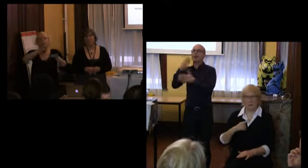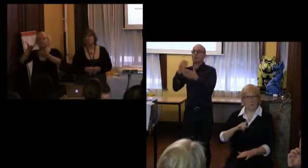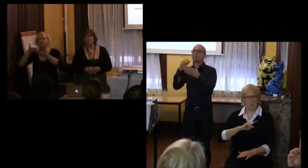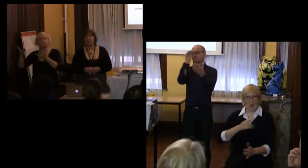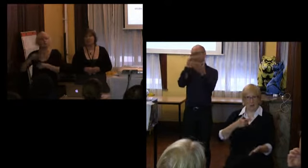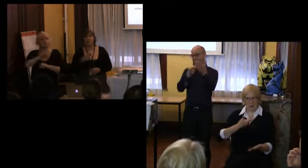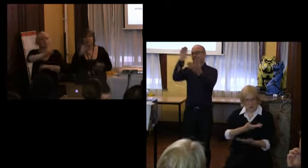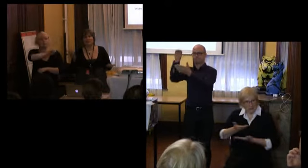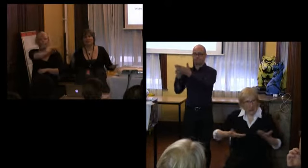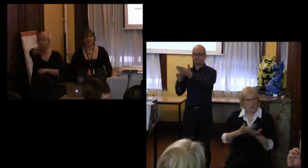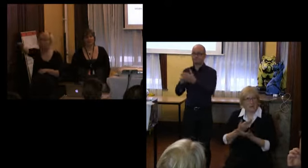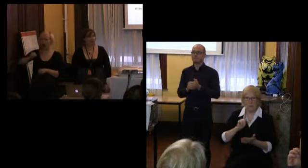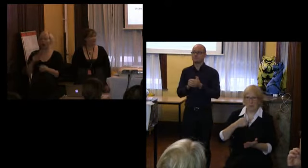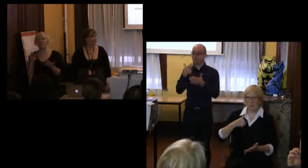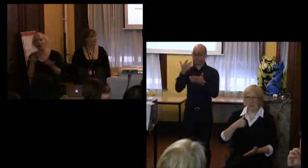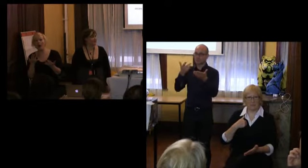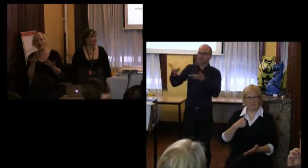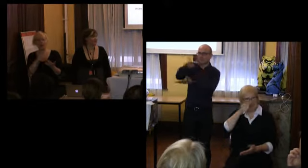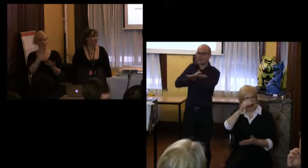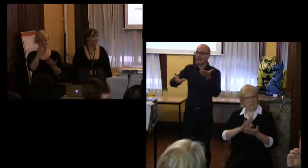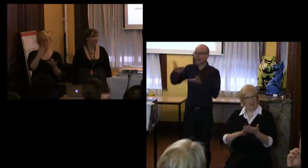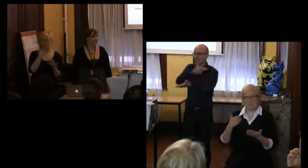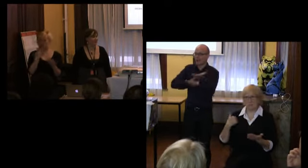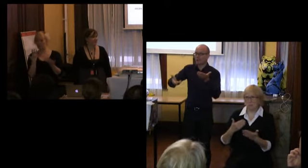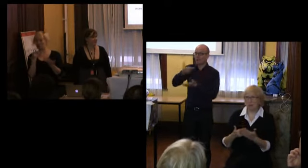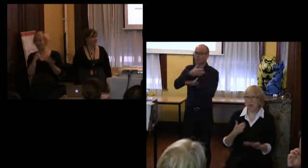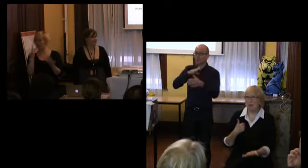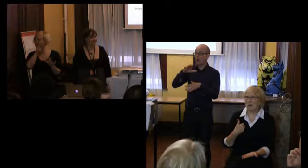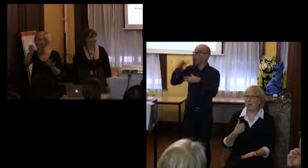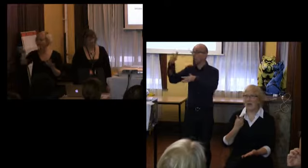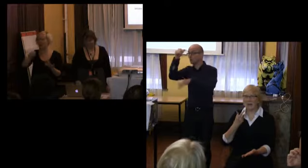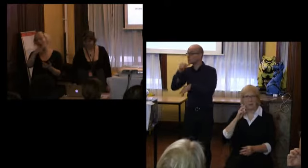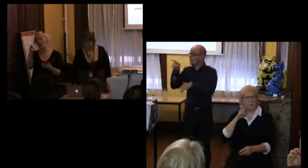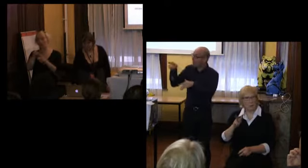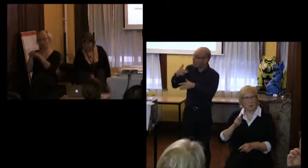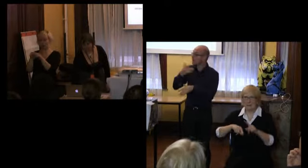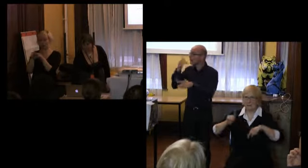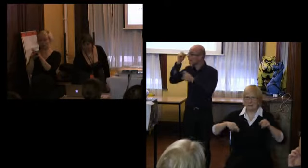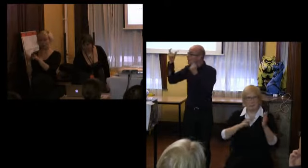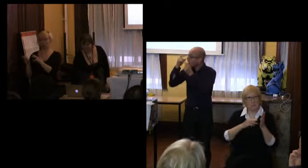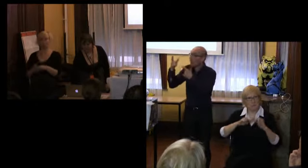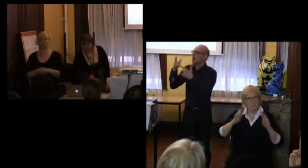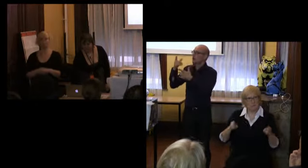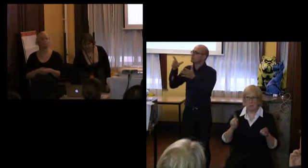and also share what we've seen, because other museums have done interesting things as well.